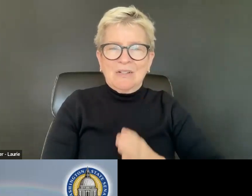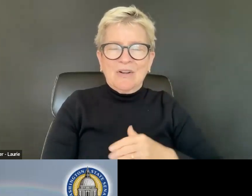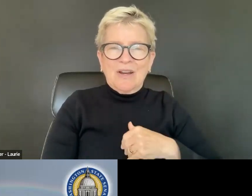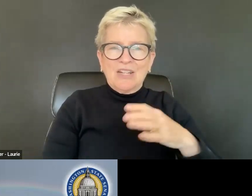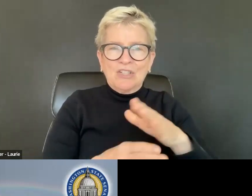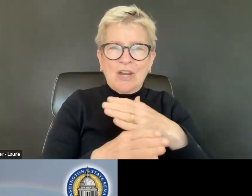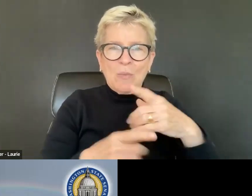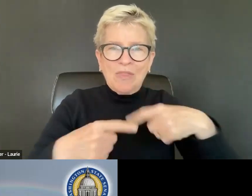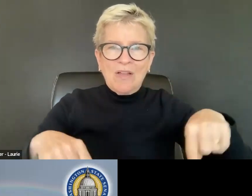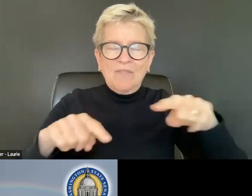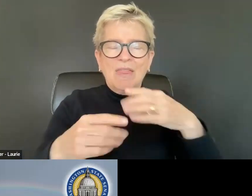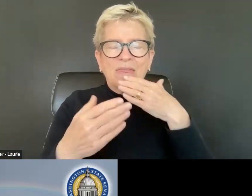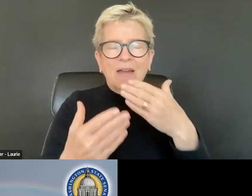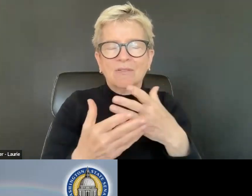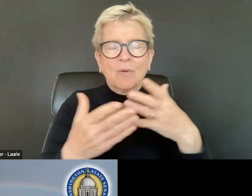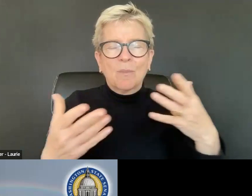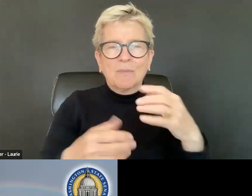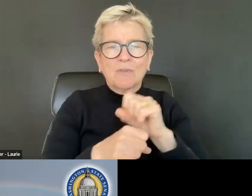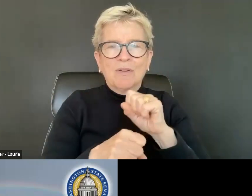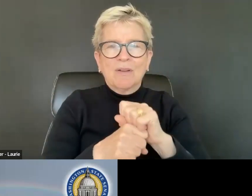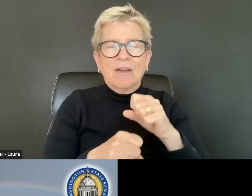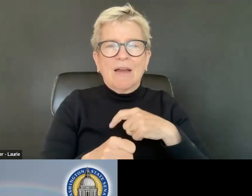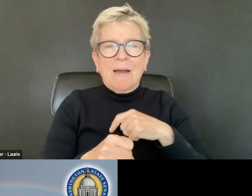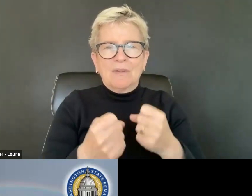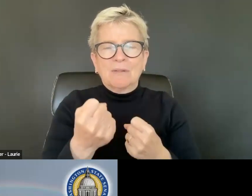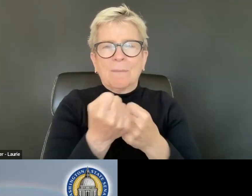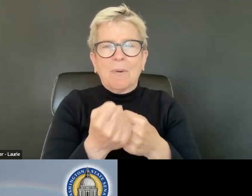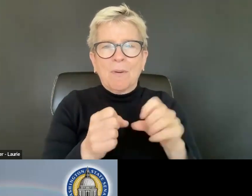us, and for all of your work this session on behalf of behavioral health.